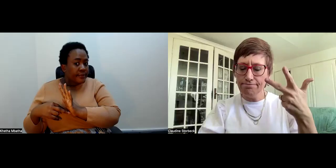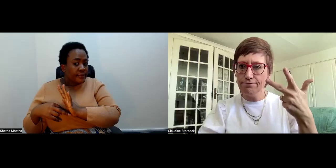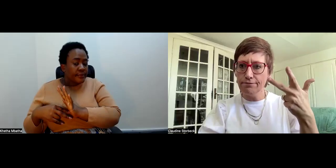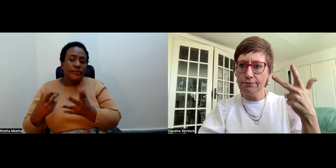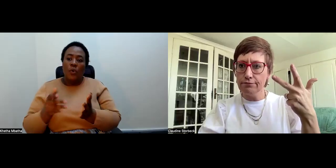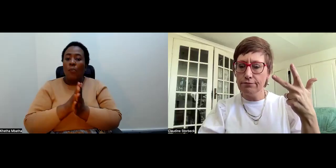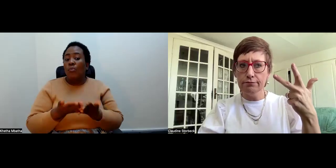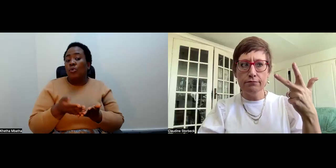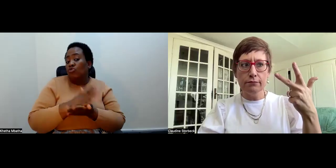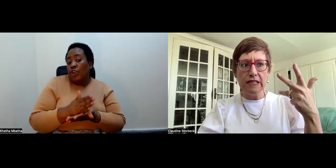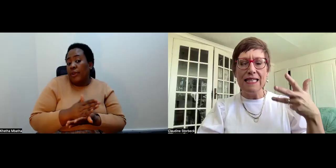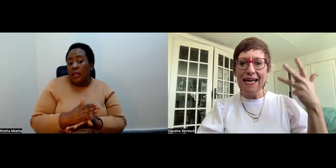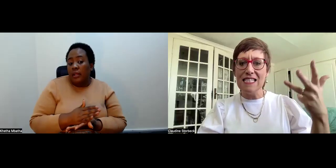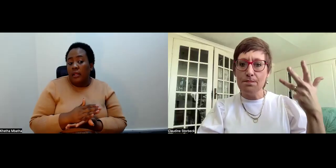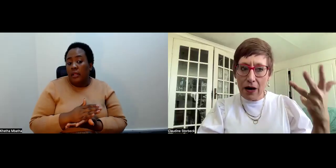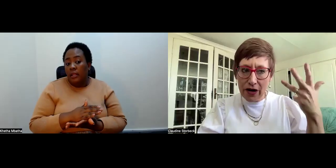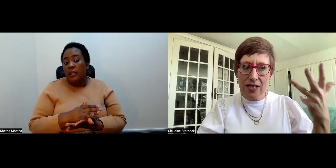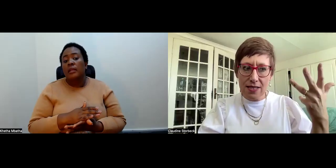sharing,